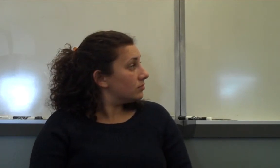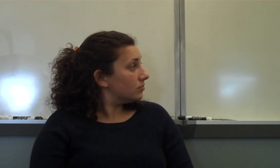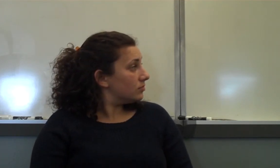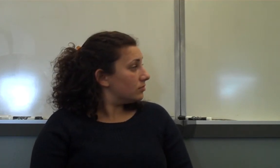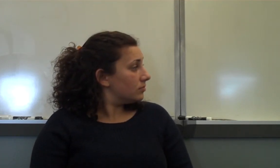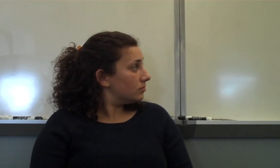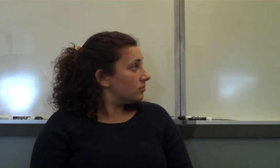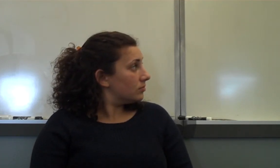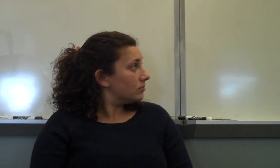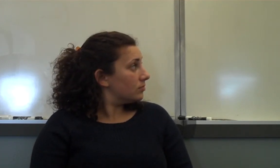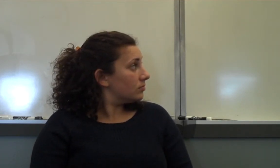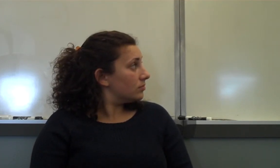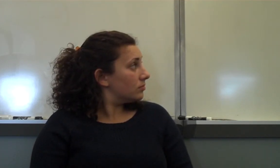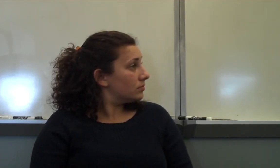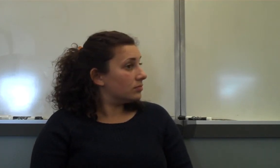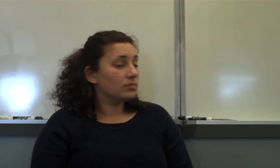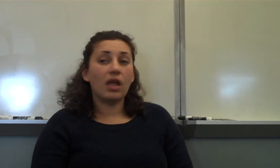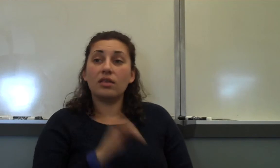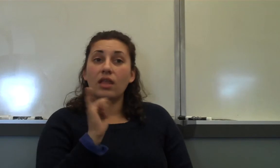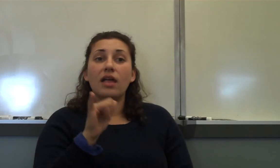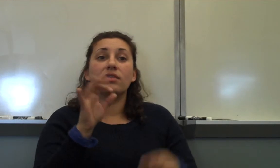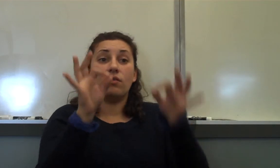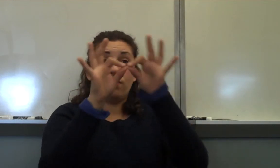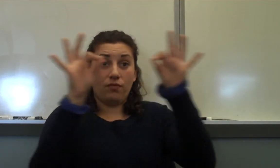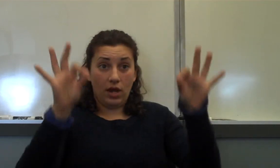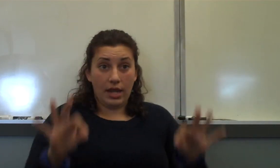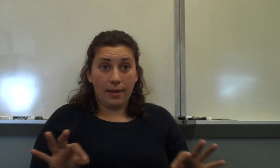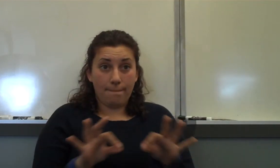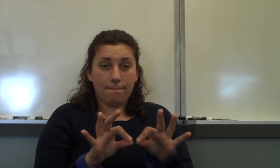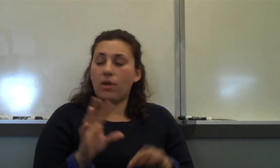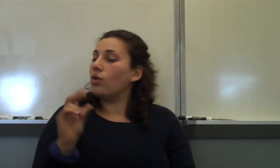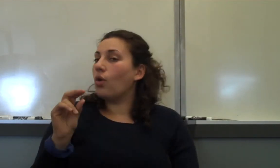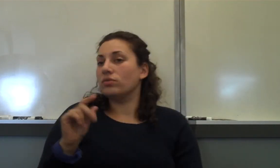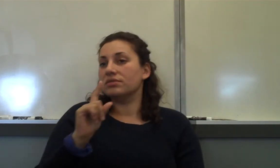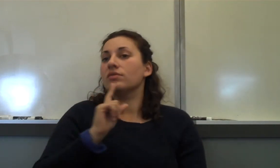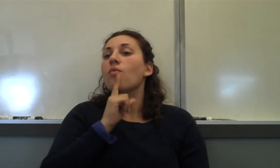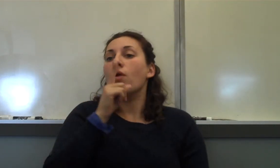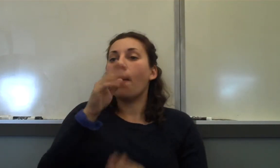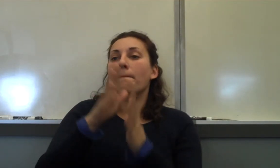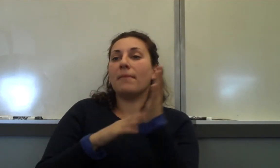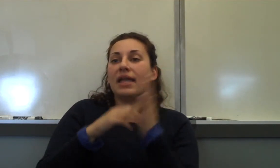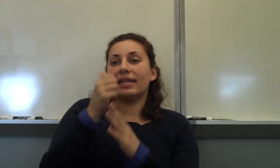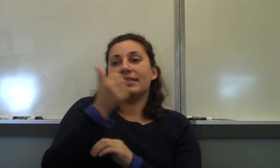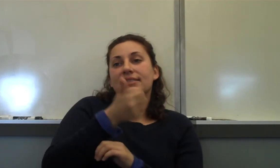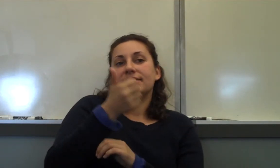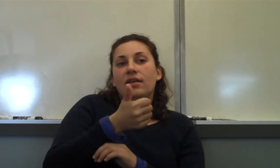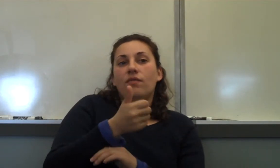Okay. Is that the outside of the frame? No, this is just the actual painting itself. Really? Yeah.